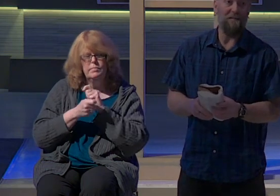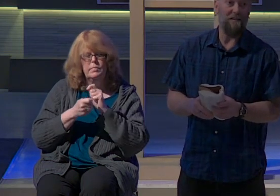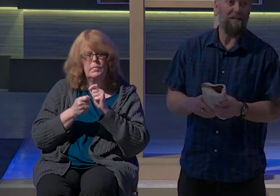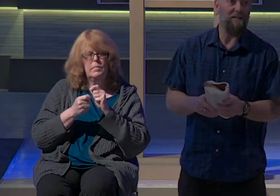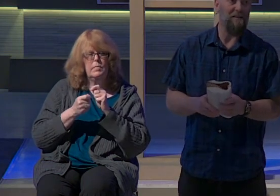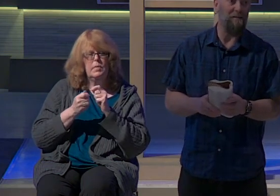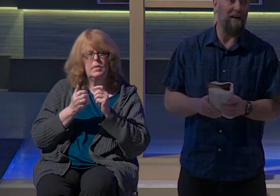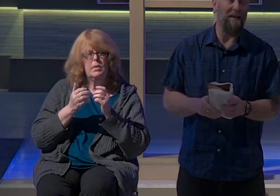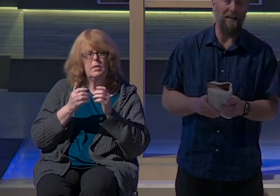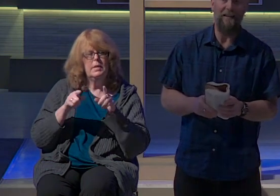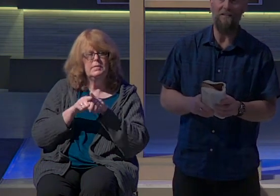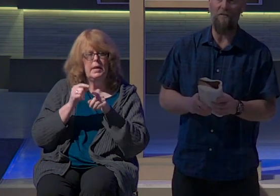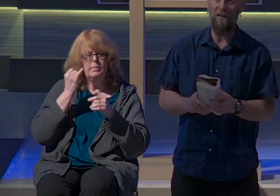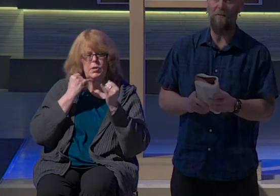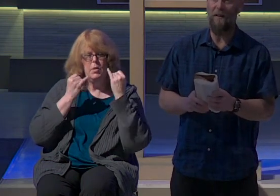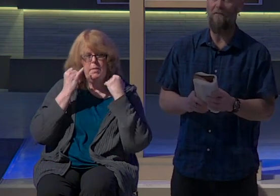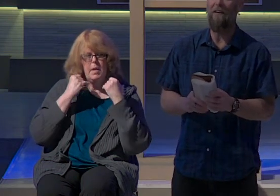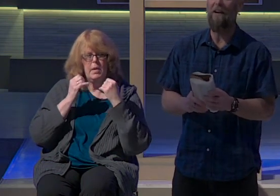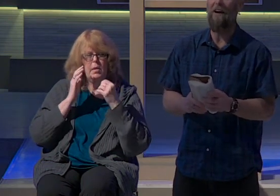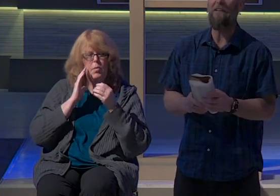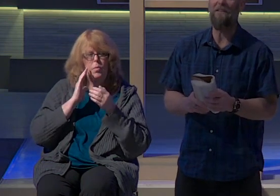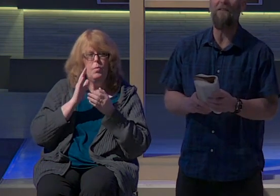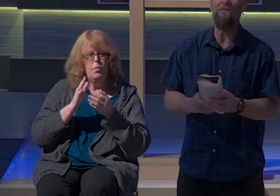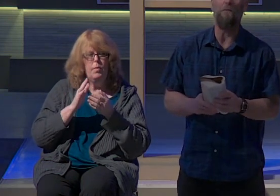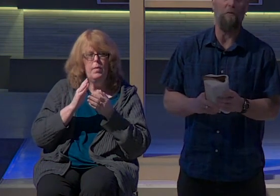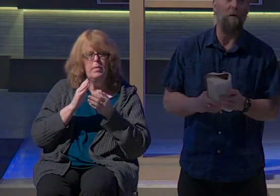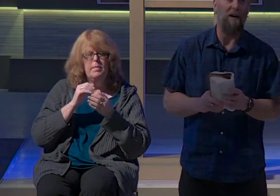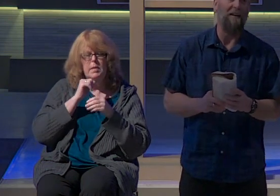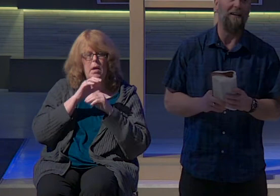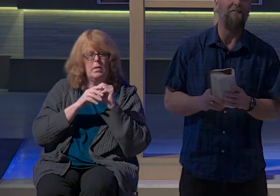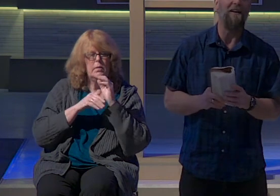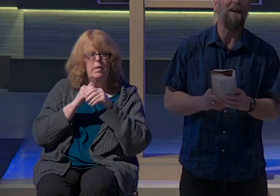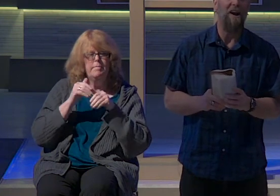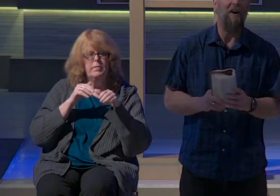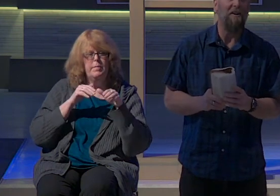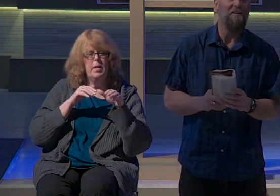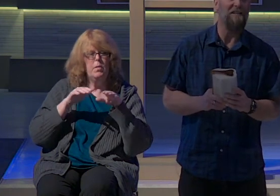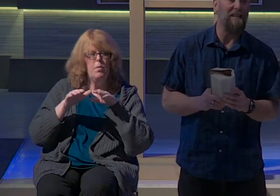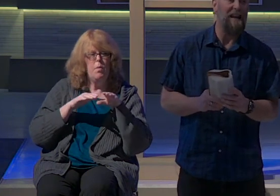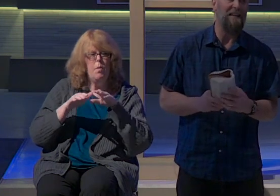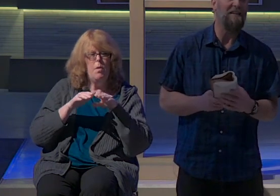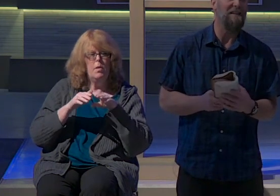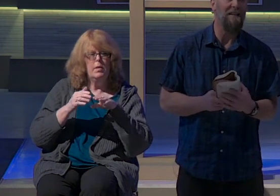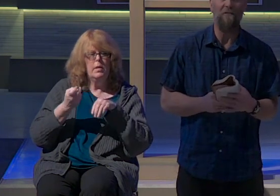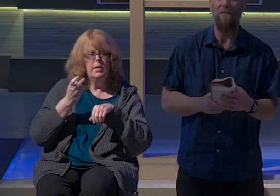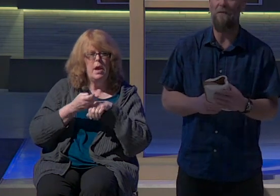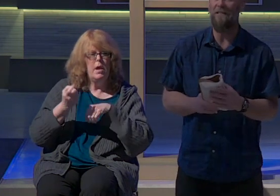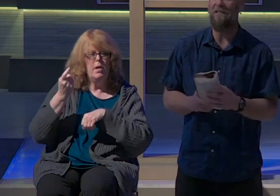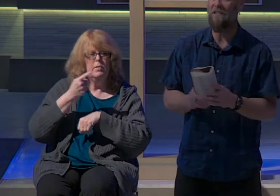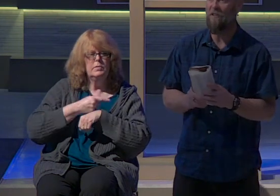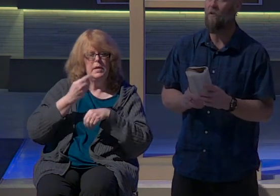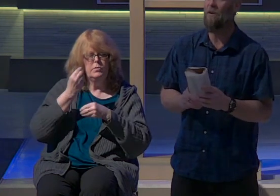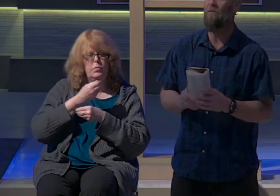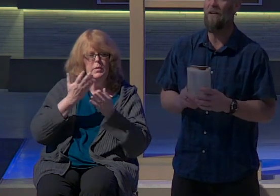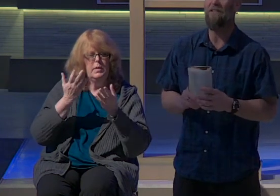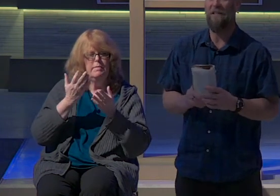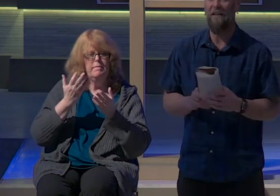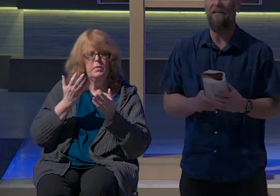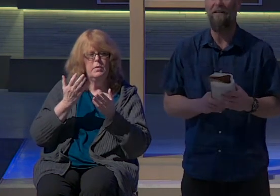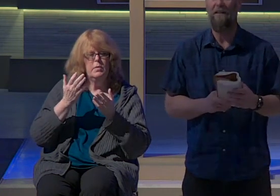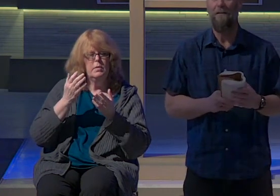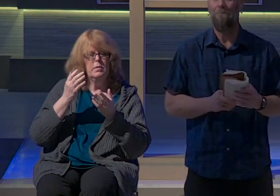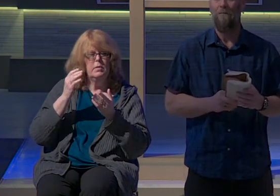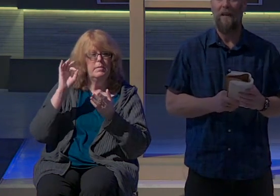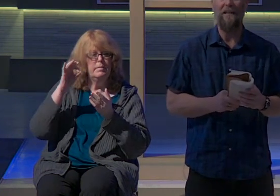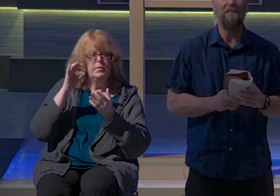sometimes, just like Jeremiah, it is going to be a very uncomfortable walk and a very harsh day to deliver a message that nobody wants to